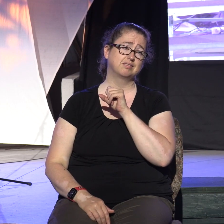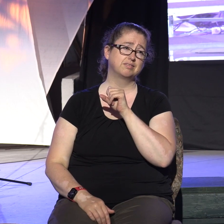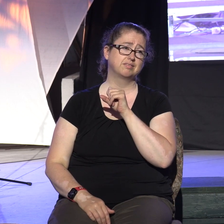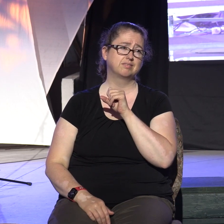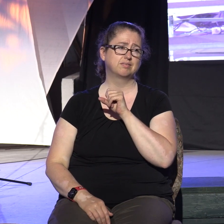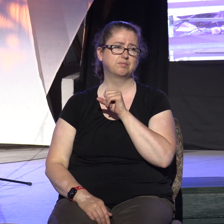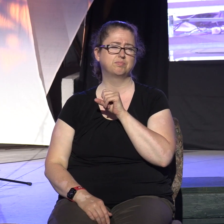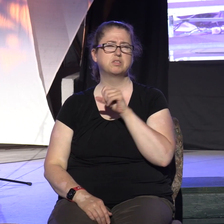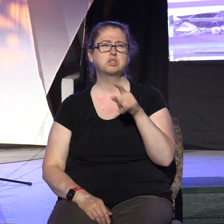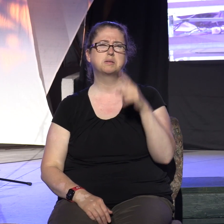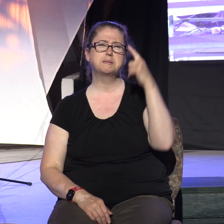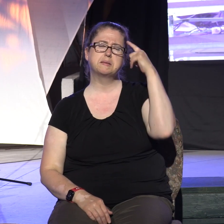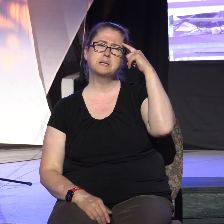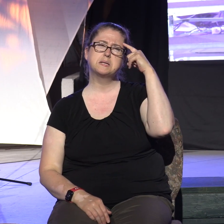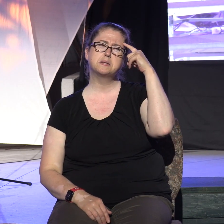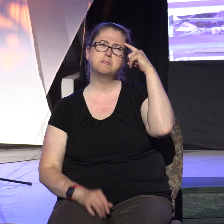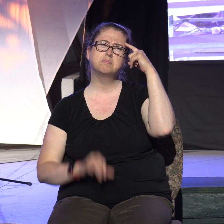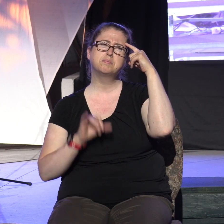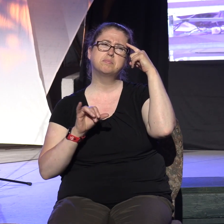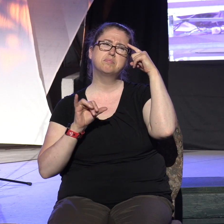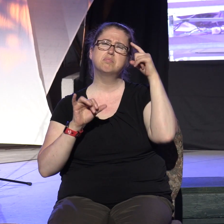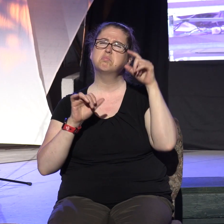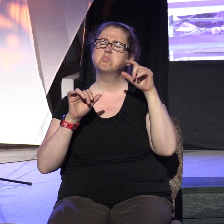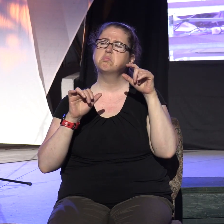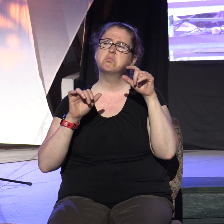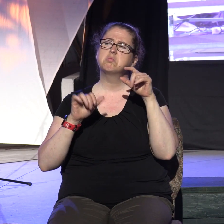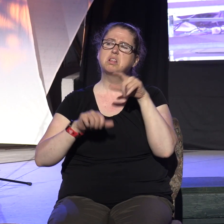fast? How did this happen?